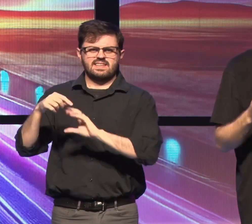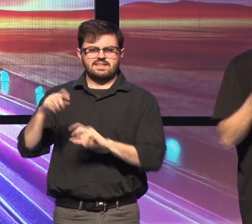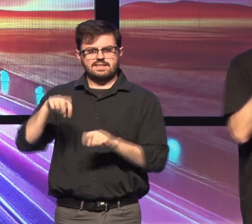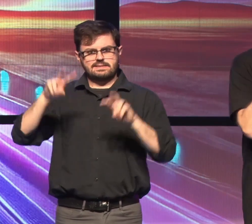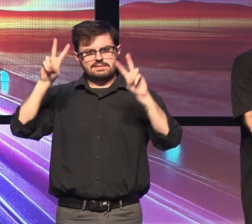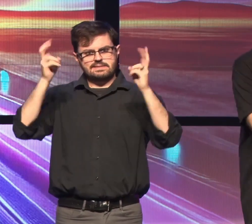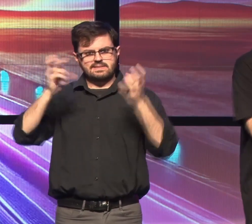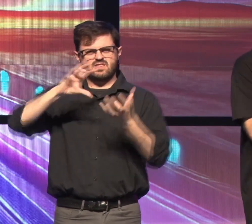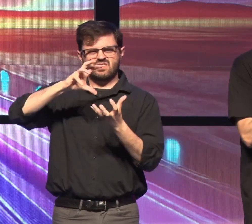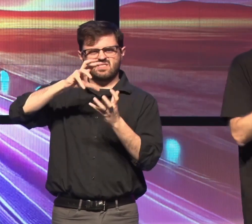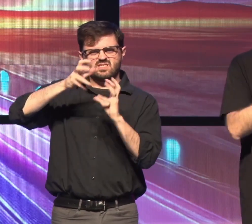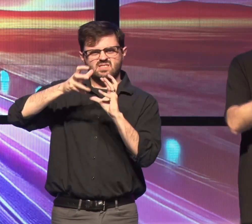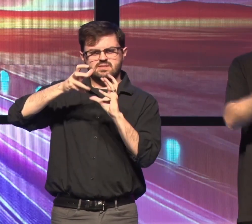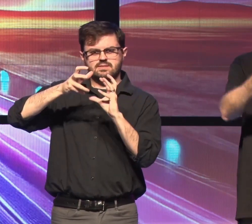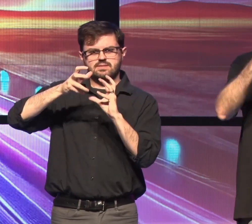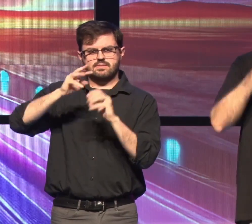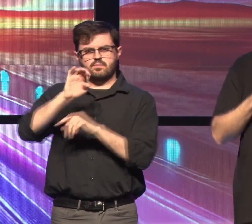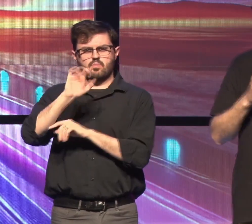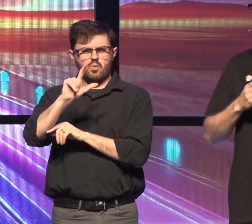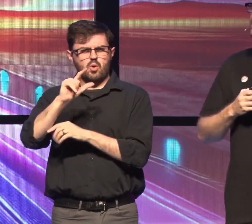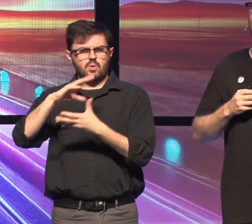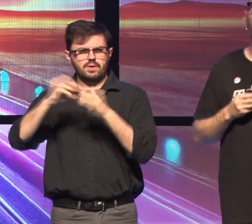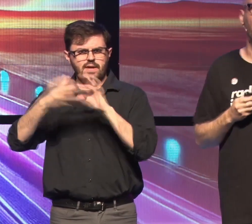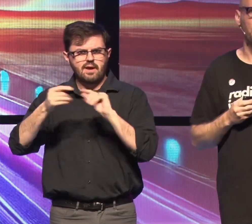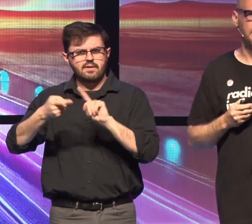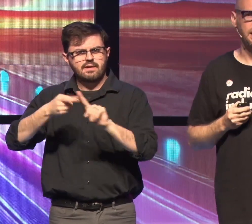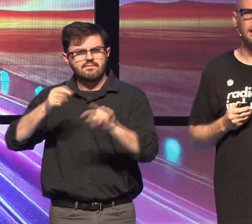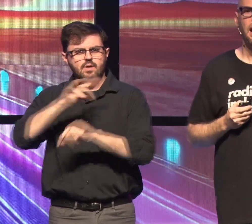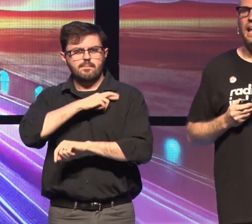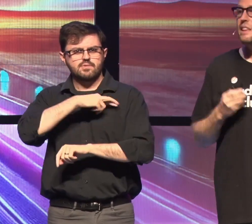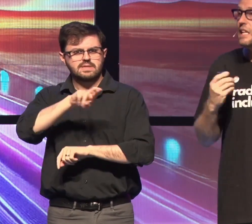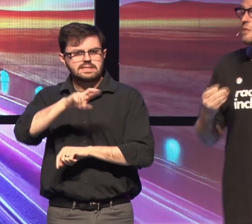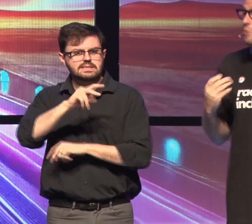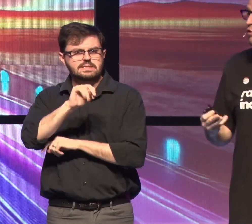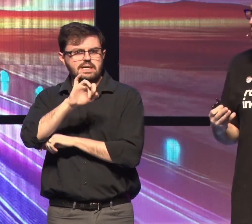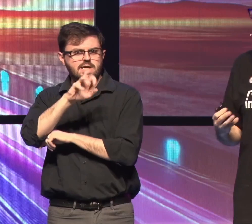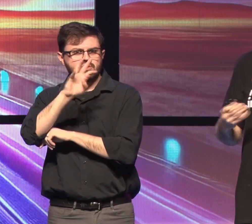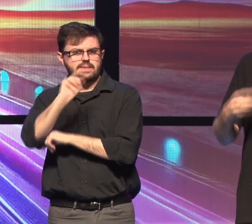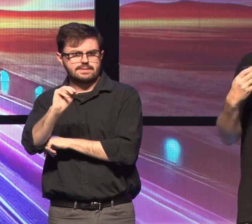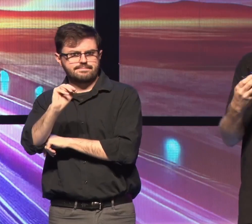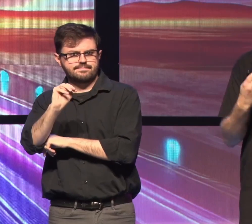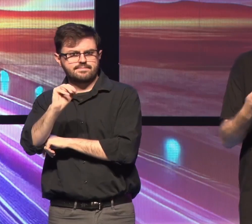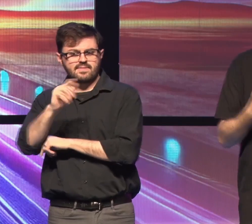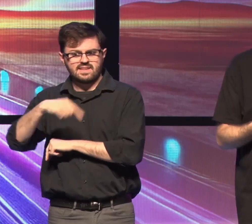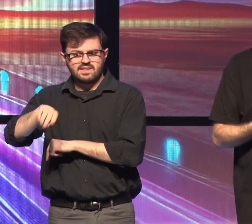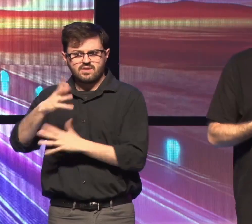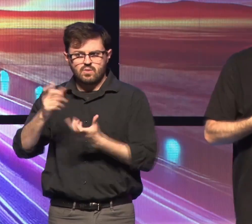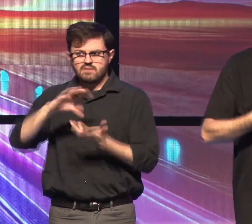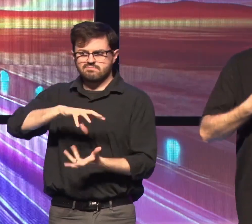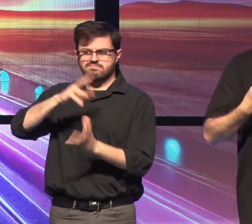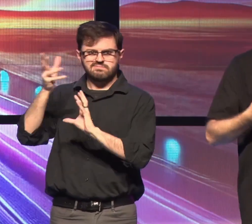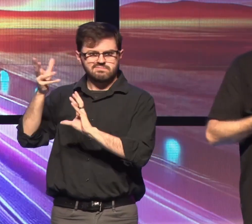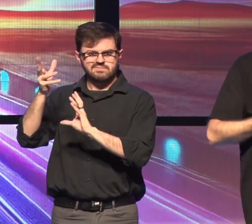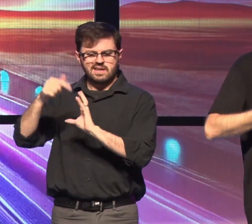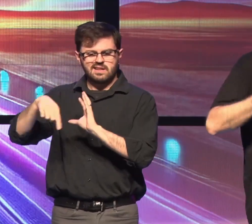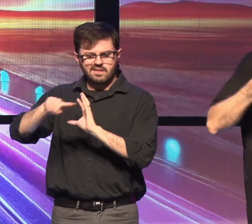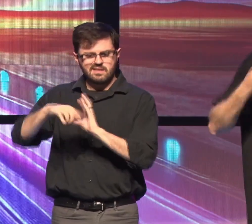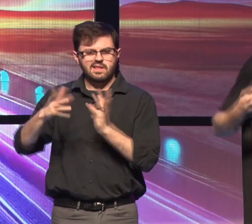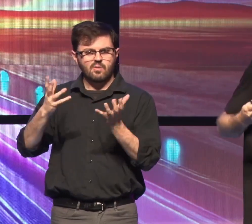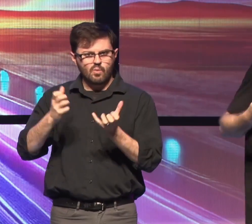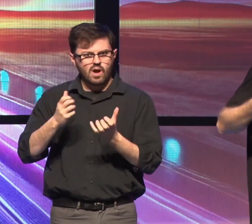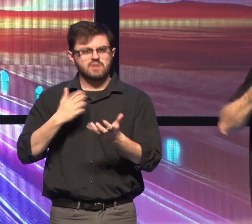So it's a great example of this idea of subverting it. And these movements, they really do seek to bring about